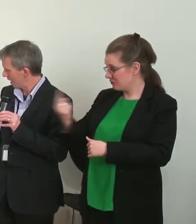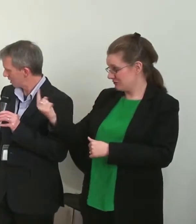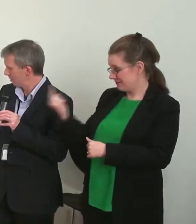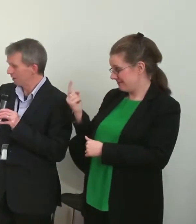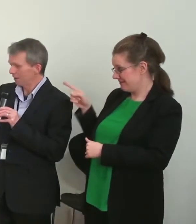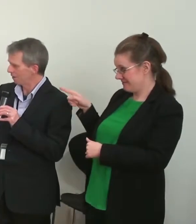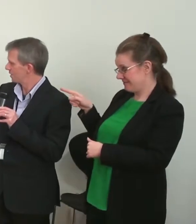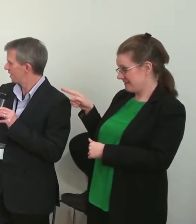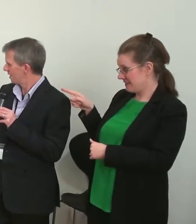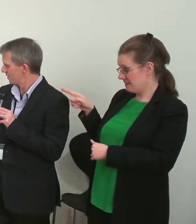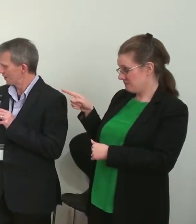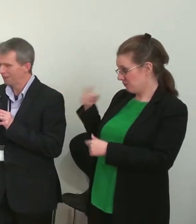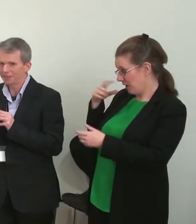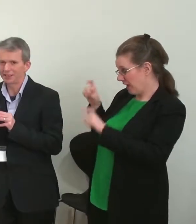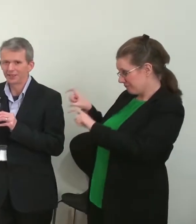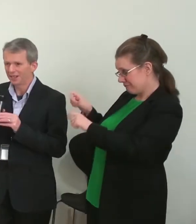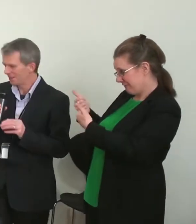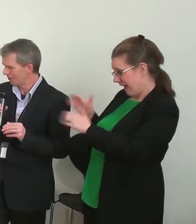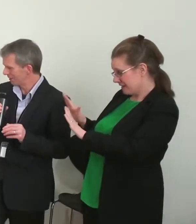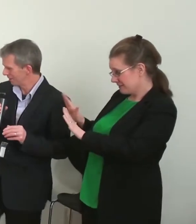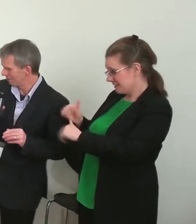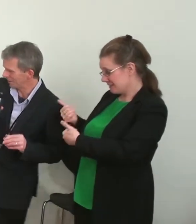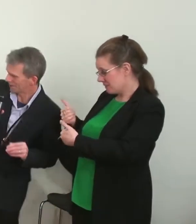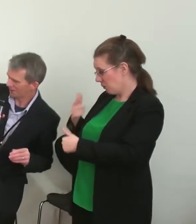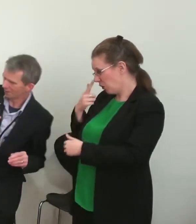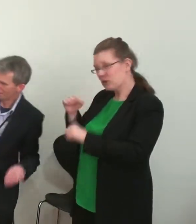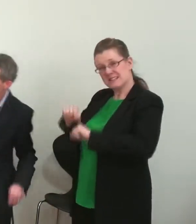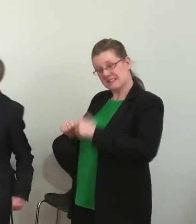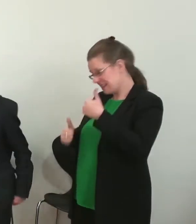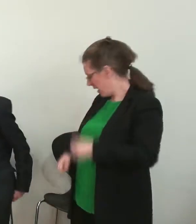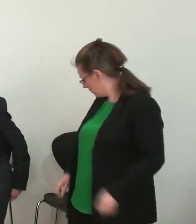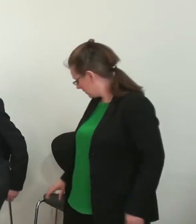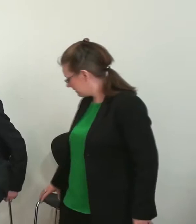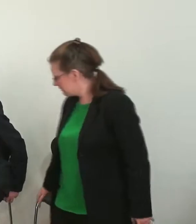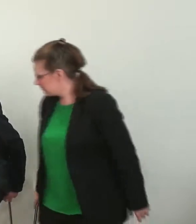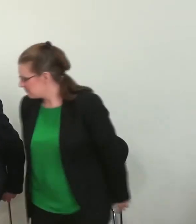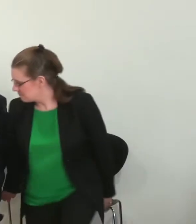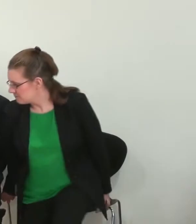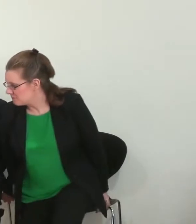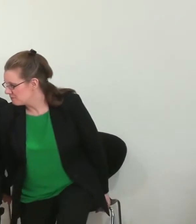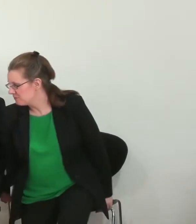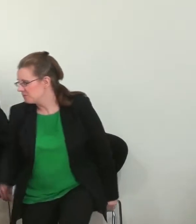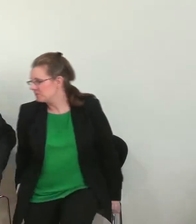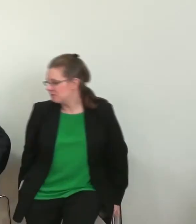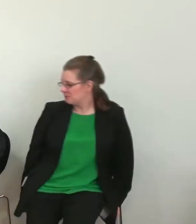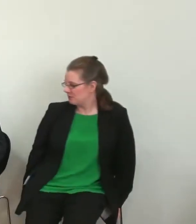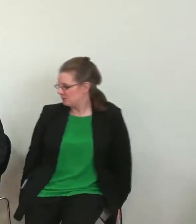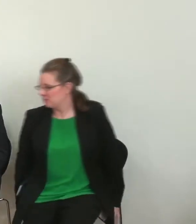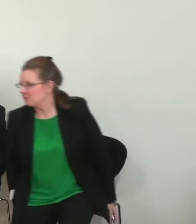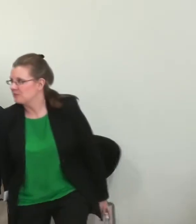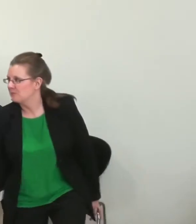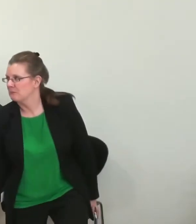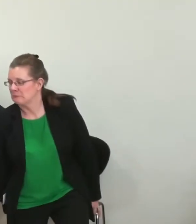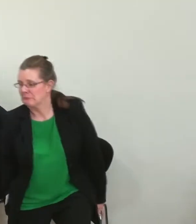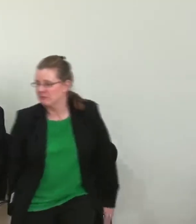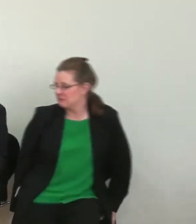over. Actually, you can stay there. That's fine. Yeah. Actually, what we could do, we could sit down, and then we get a bit closer together, which is rather